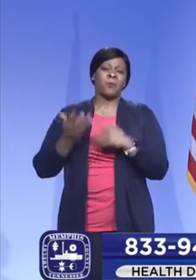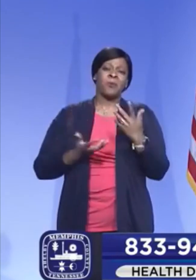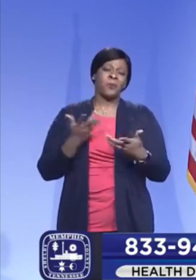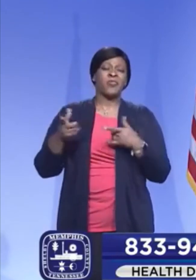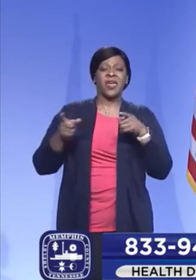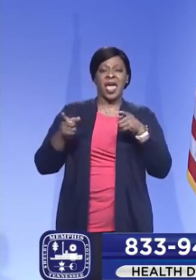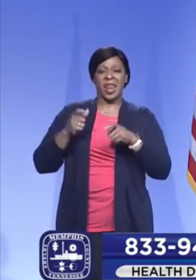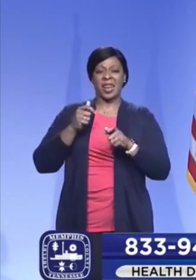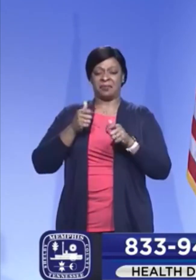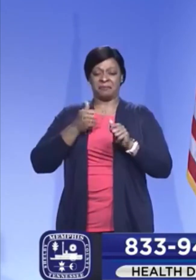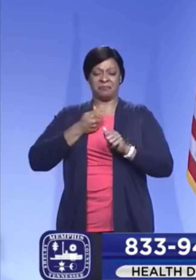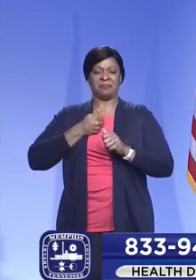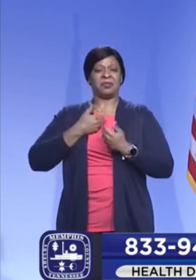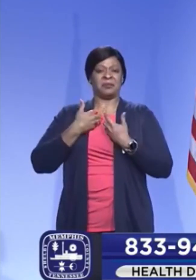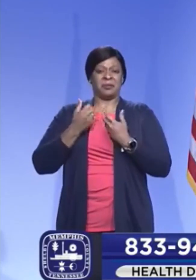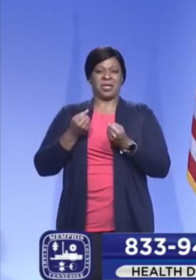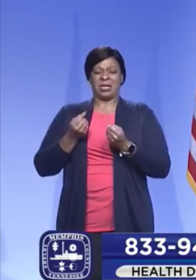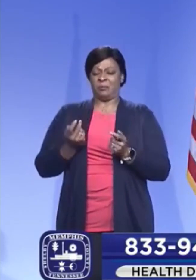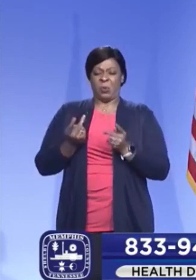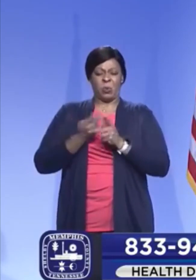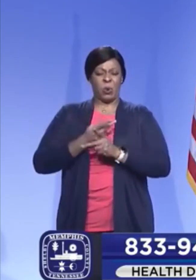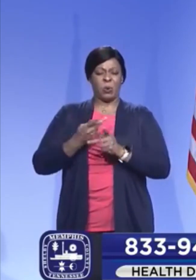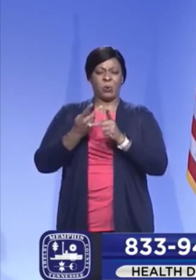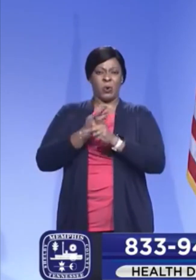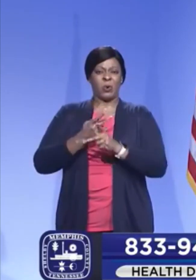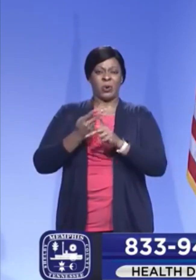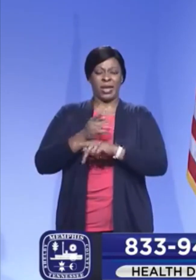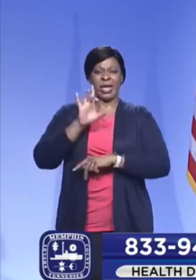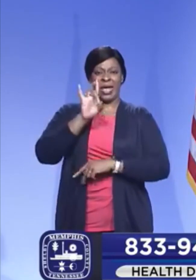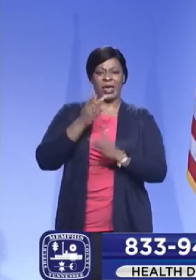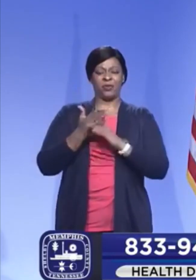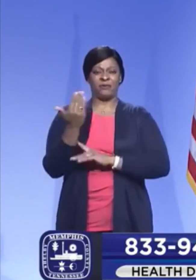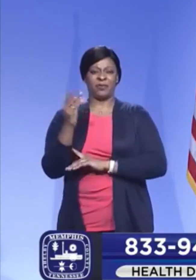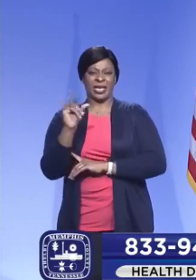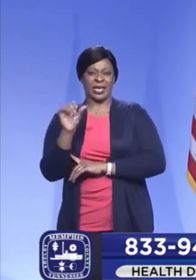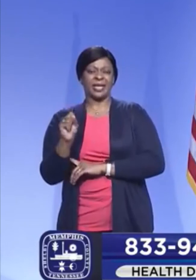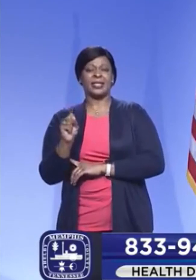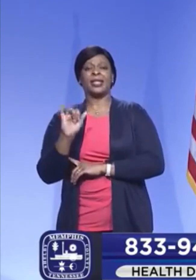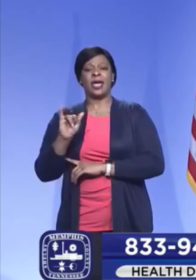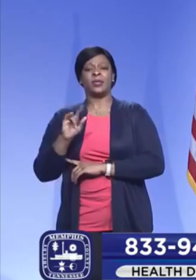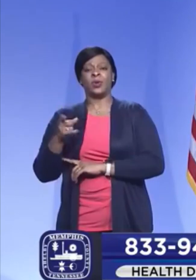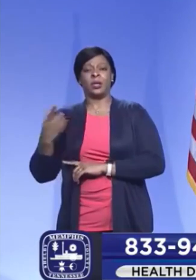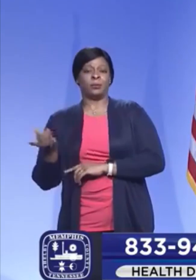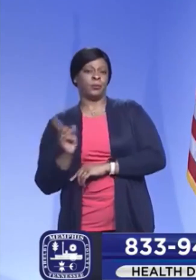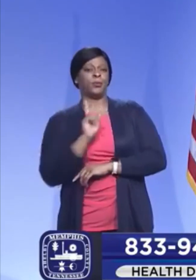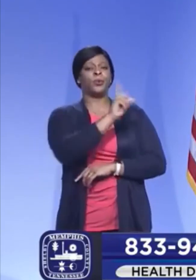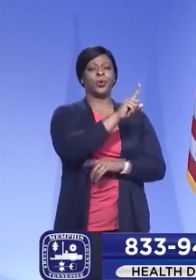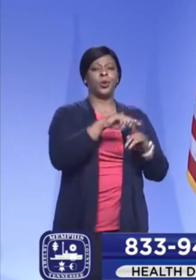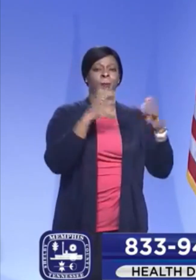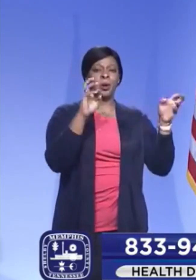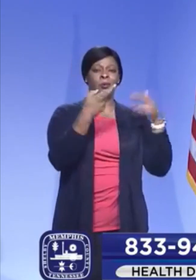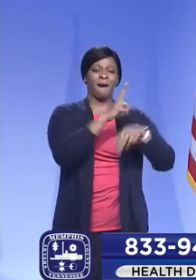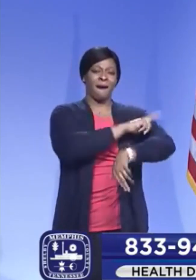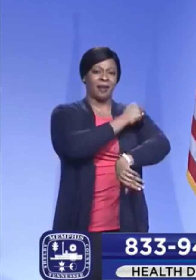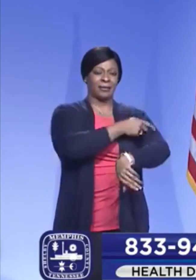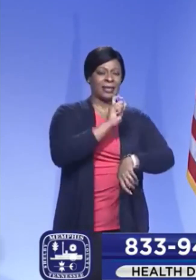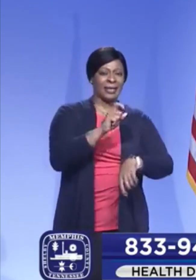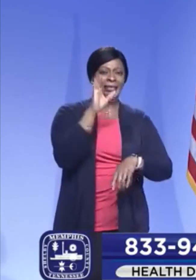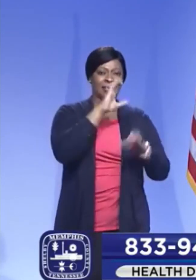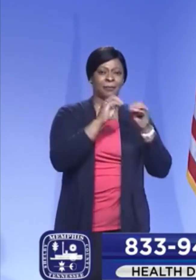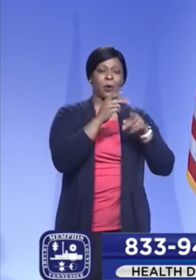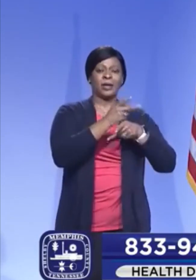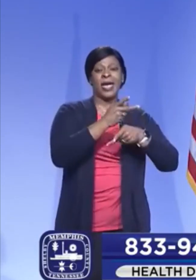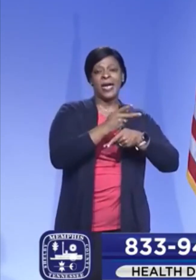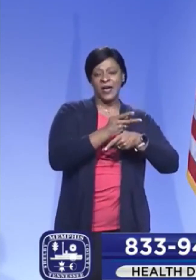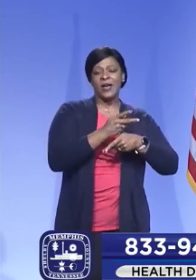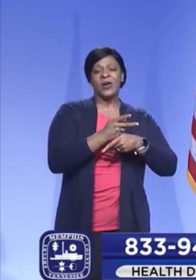it. And then things get worse on days 8 to 15, and that's when they go to the hospitals and need to seek care.